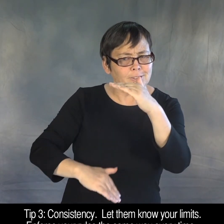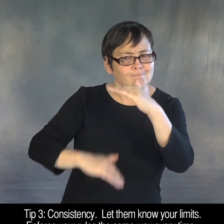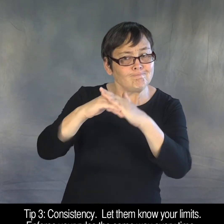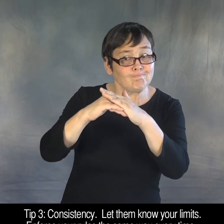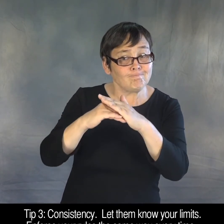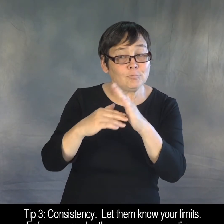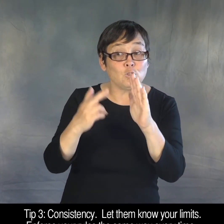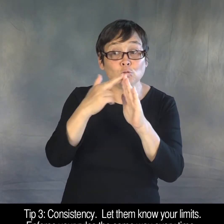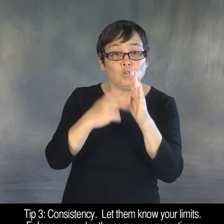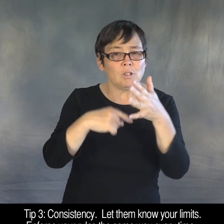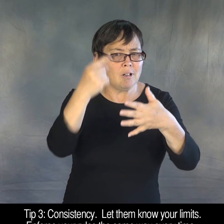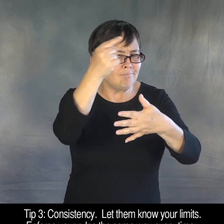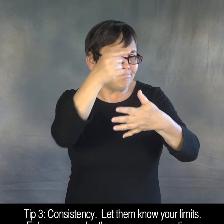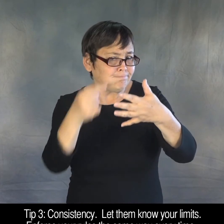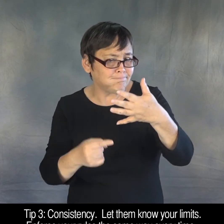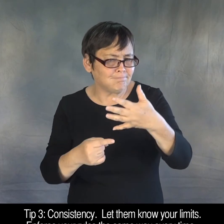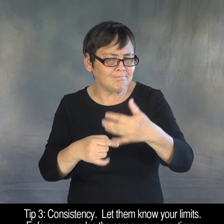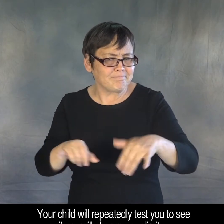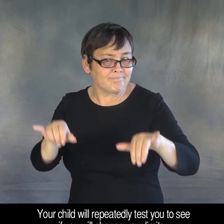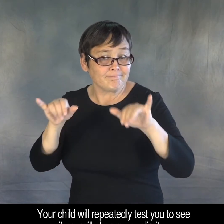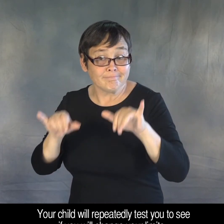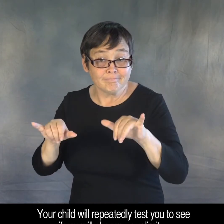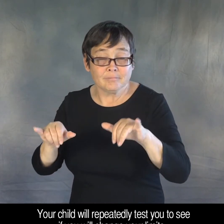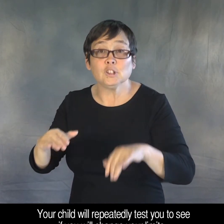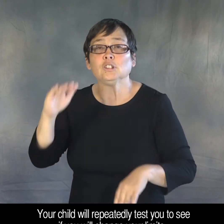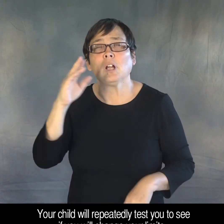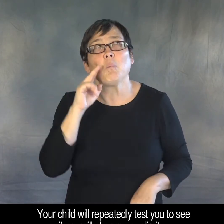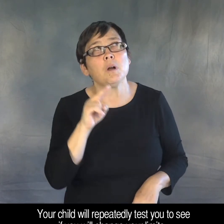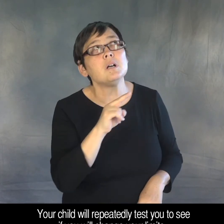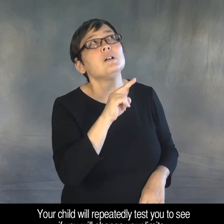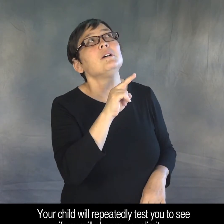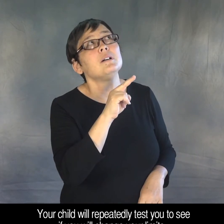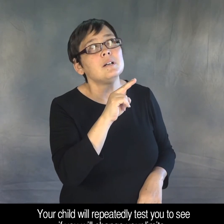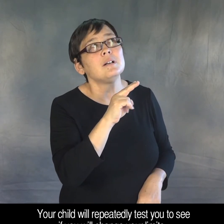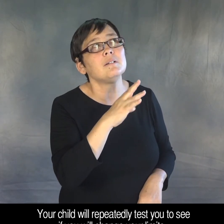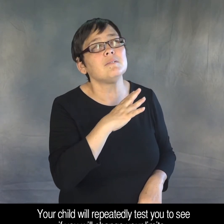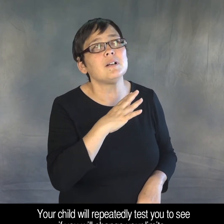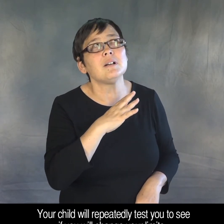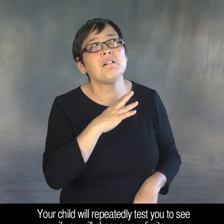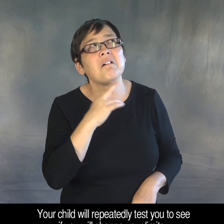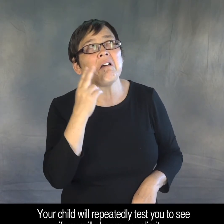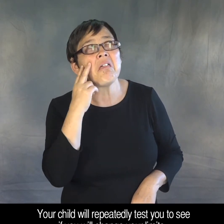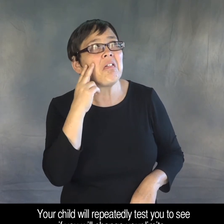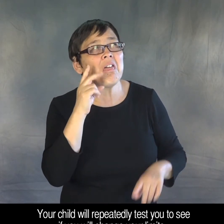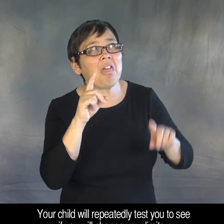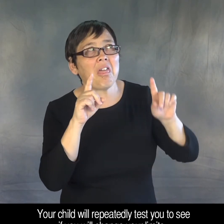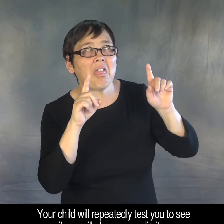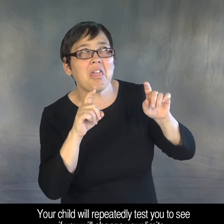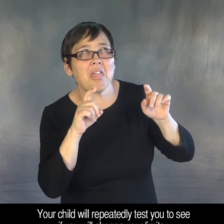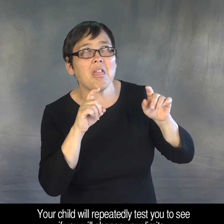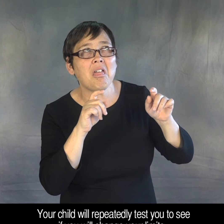way every time. Your child will repeatedly test you to see if you will change your